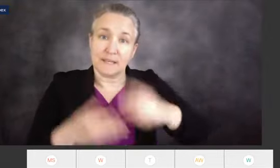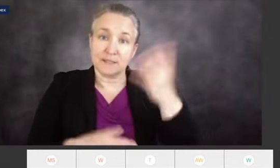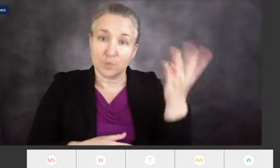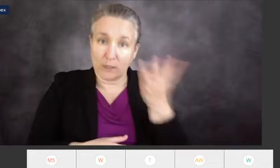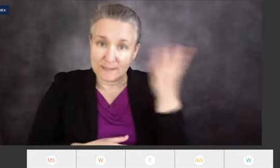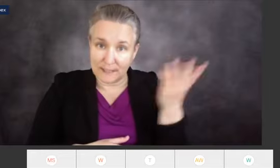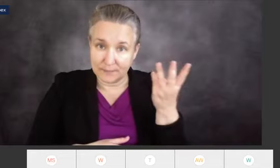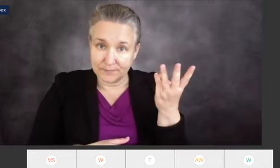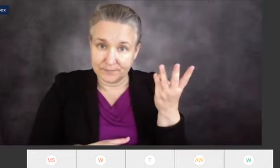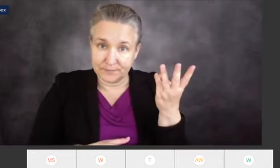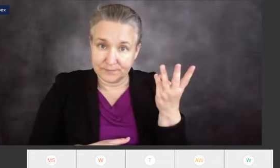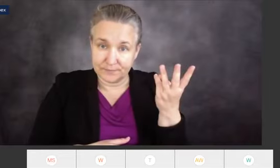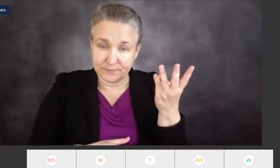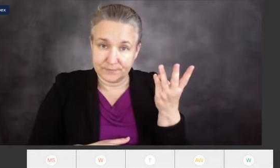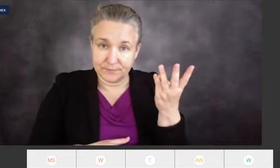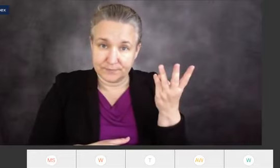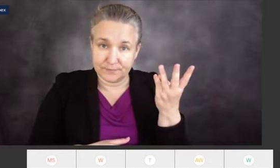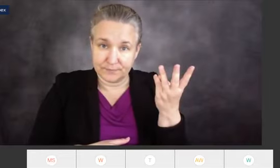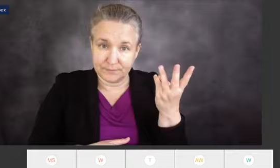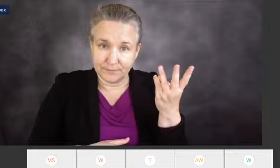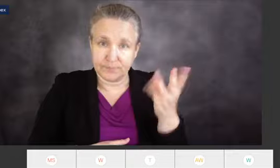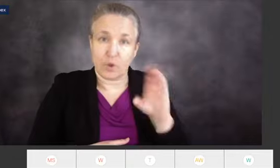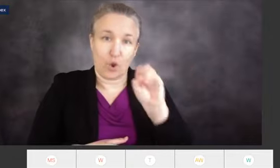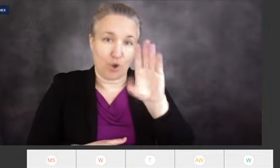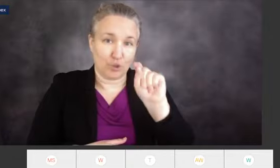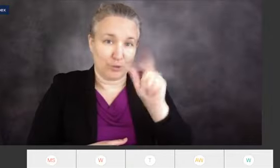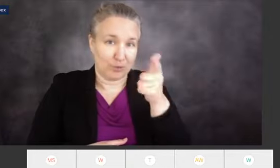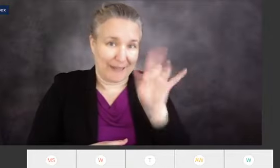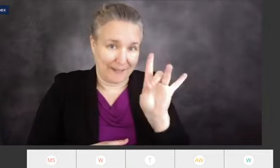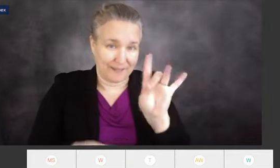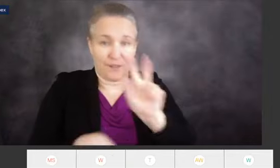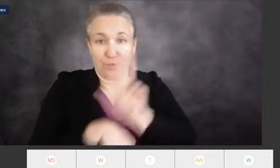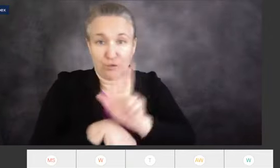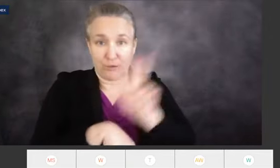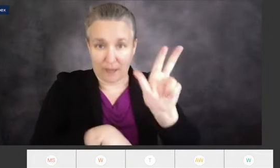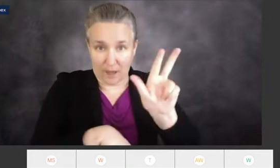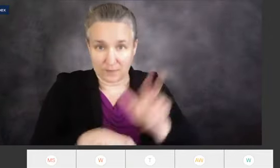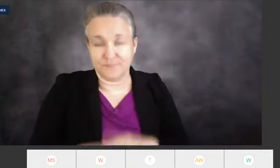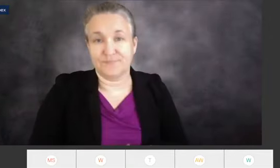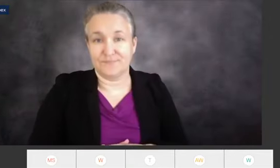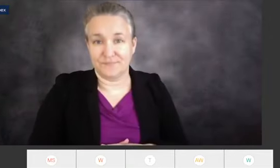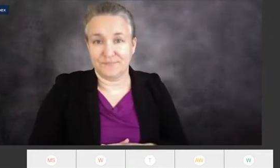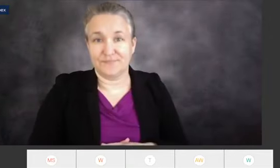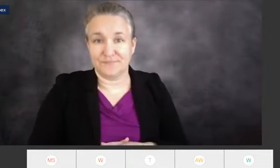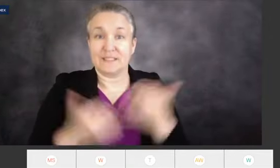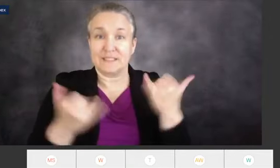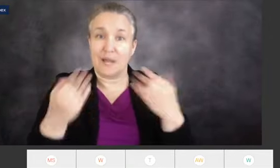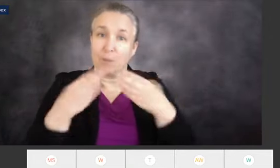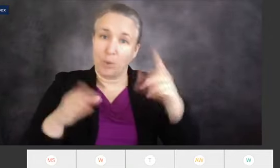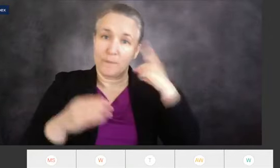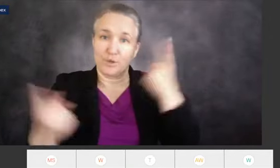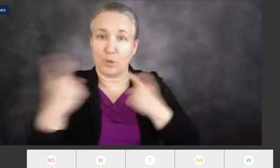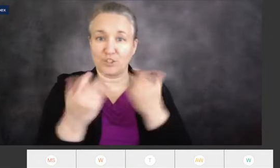Wednesday, the 28th at 3 p.m. And with that, I'll be happy to take questions.